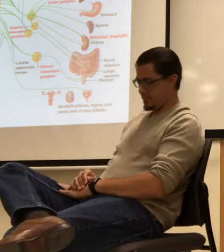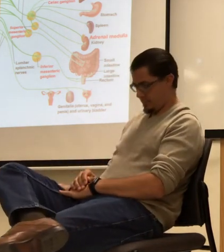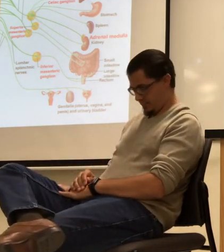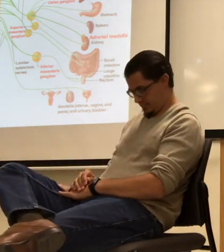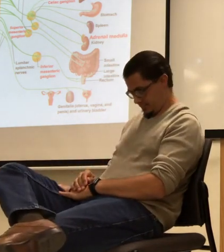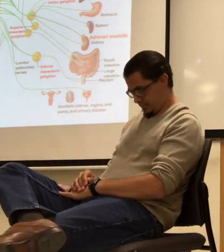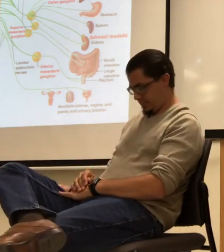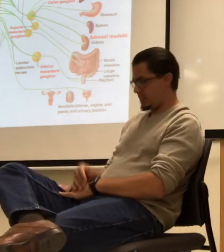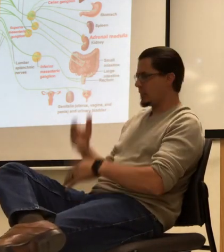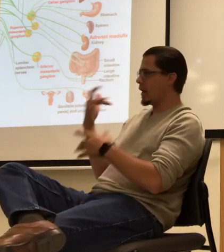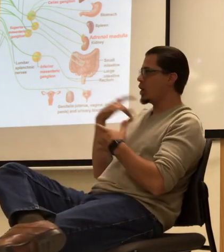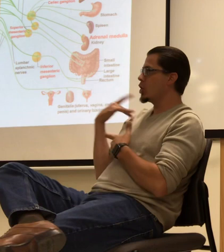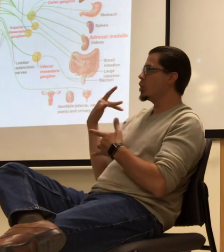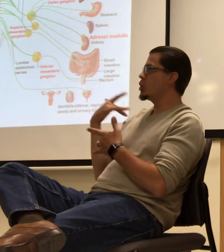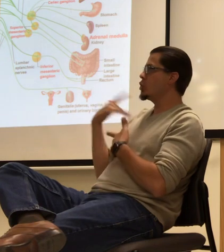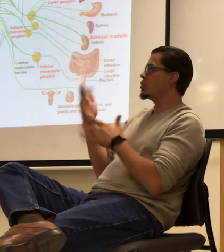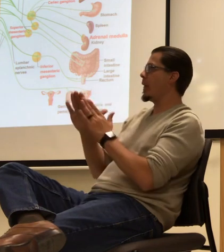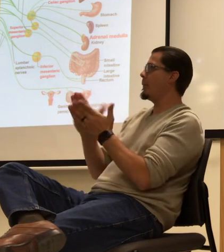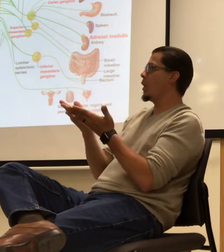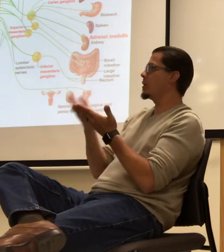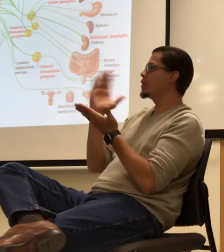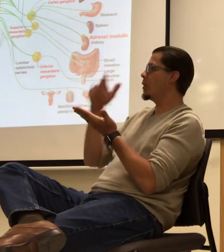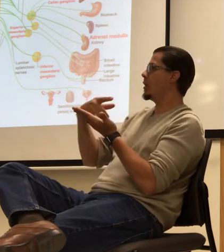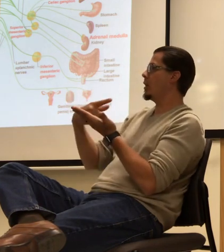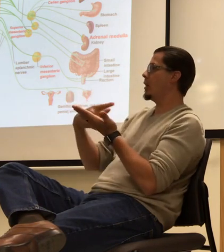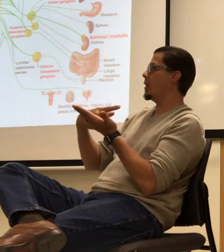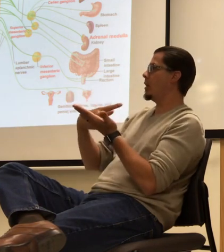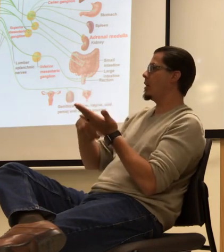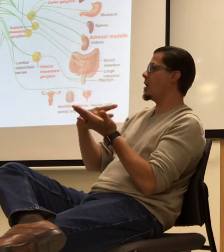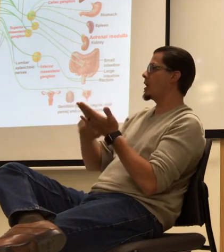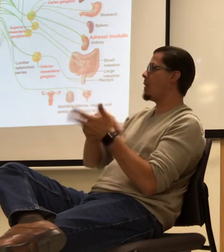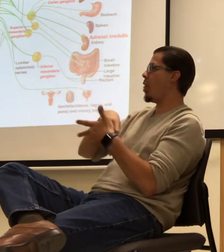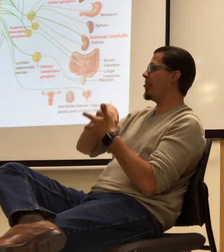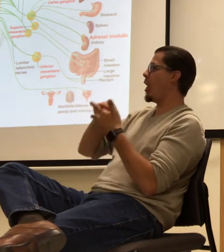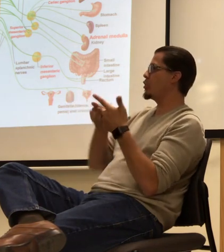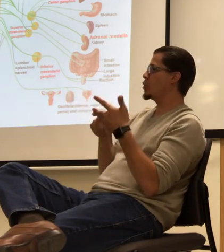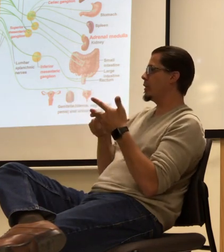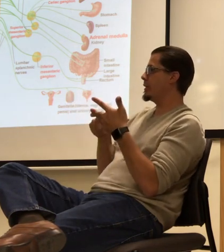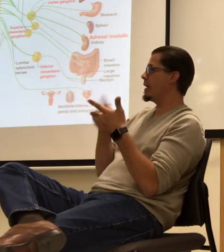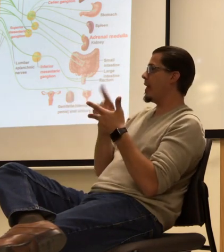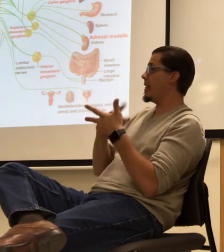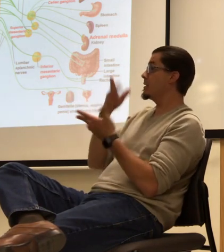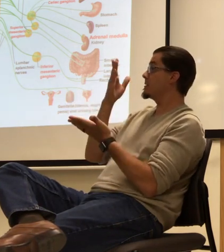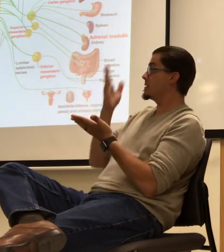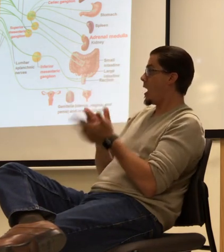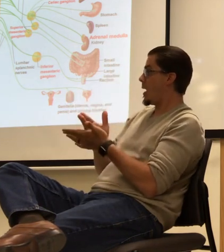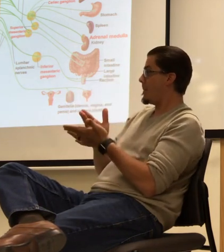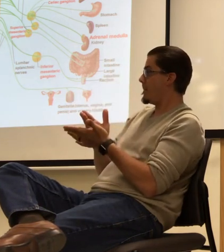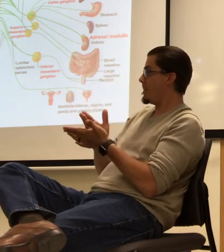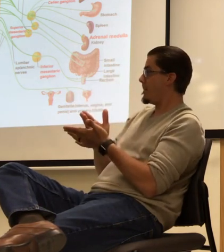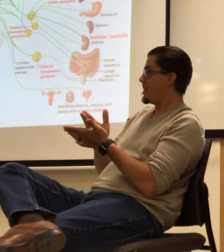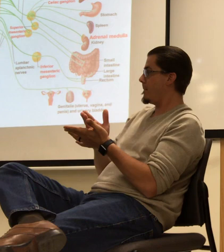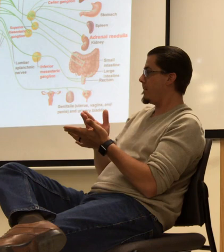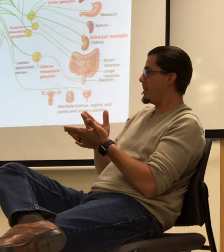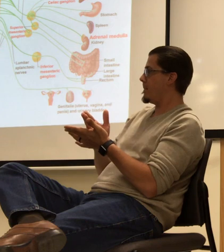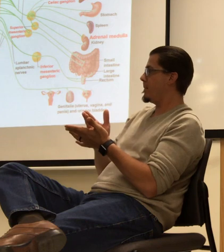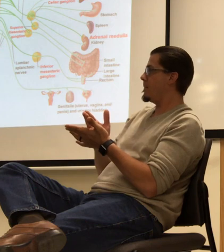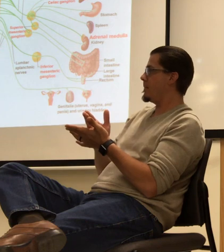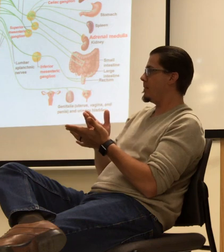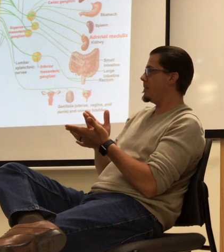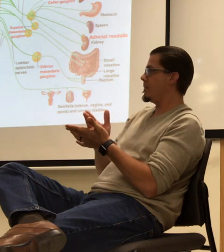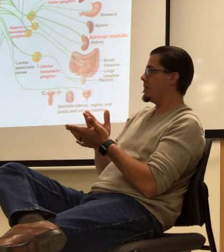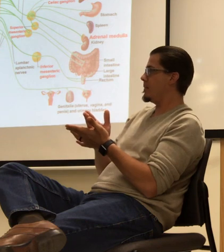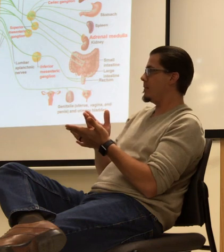So usually books will present those three and they'll stop there. But there's actually a fourth one that's kind of an